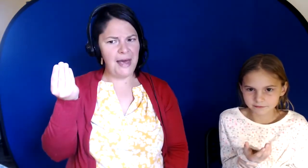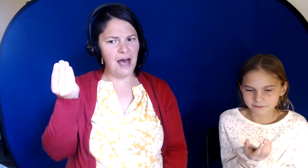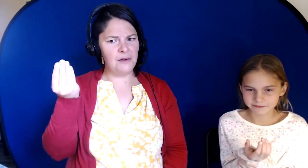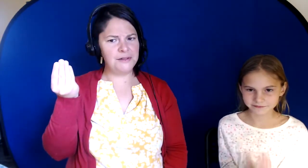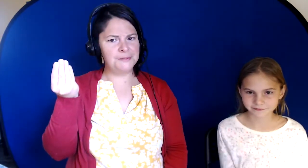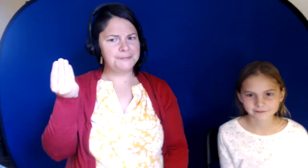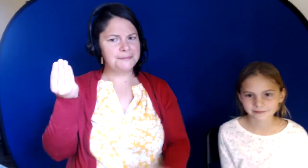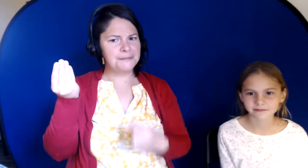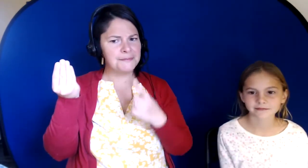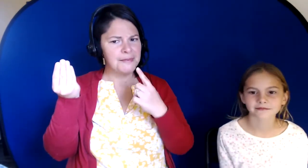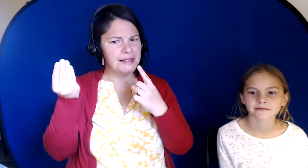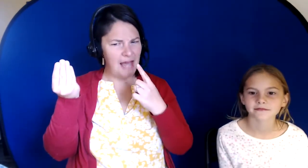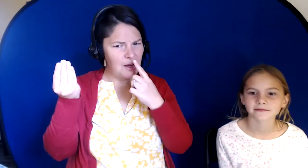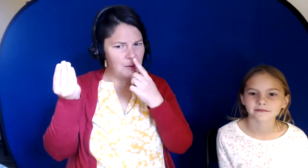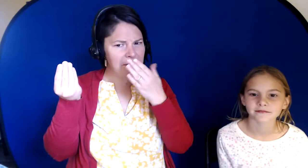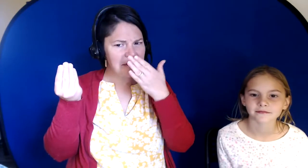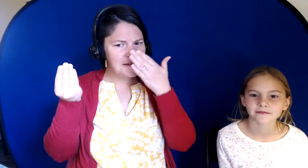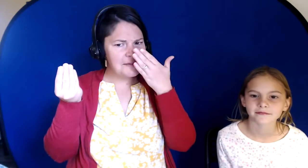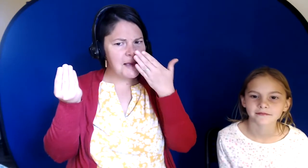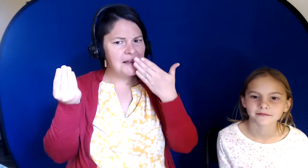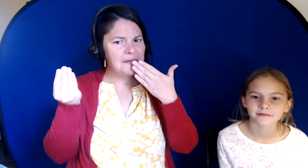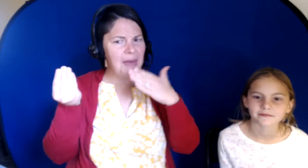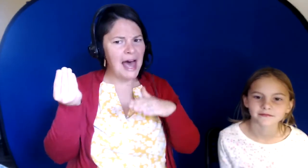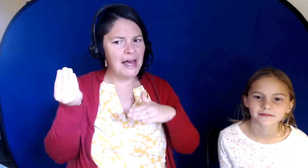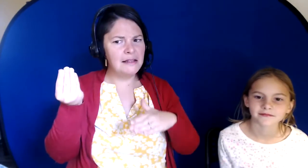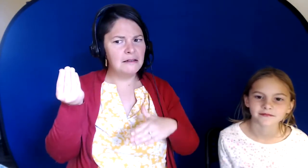about taco smells bad?